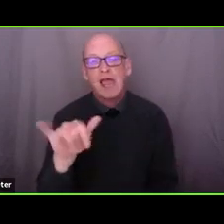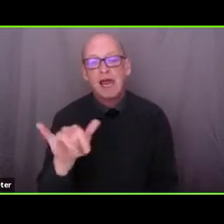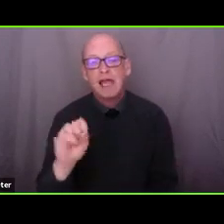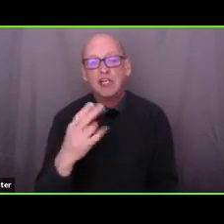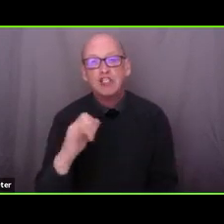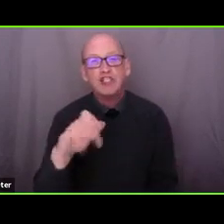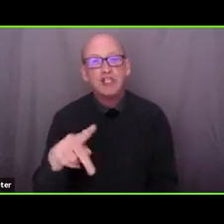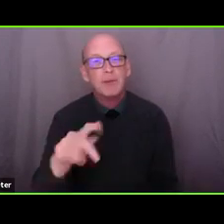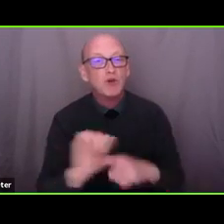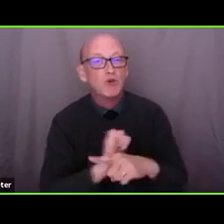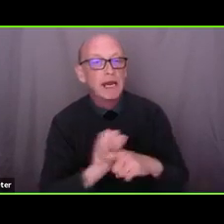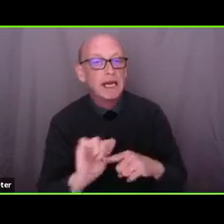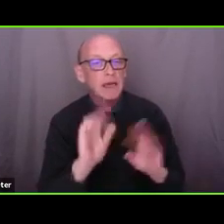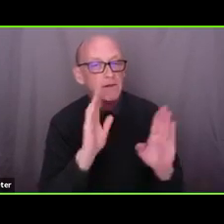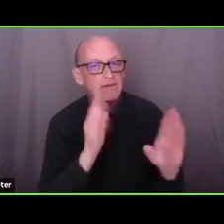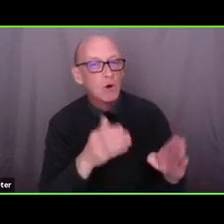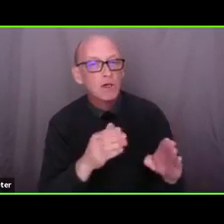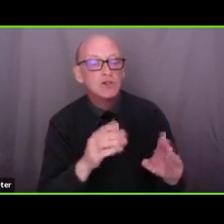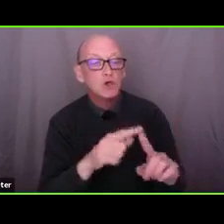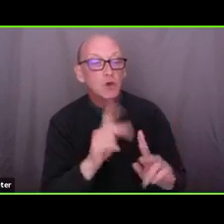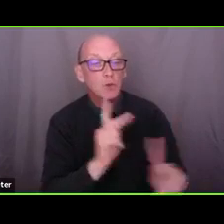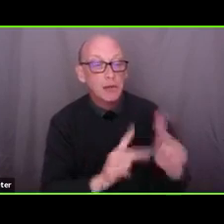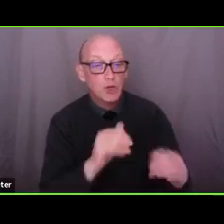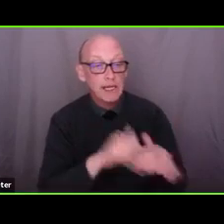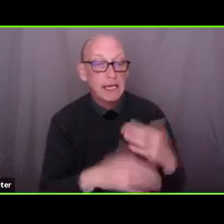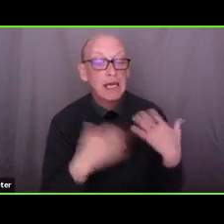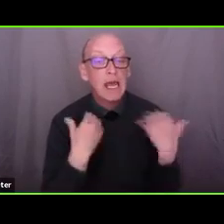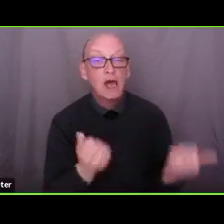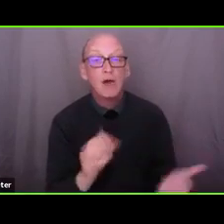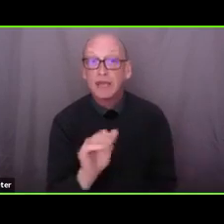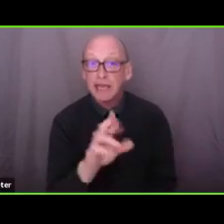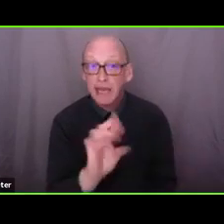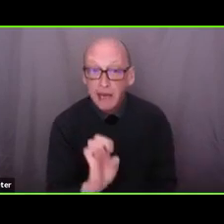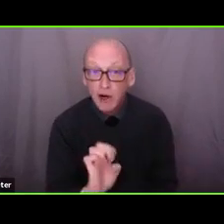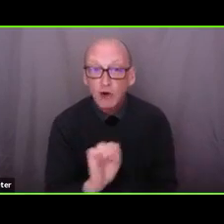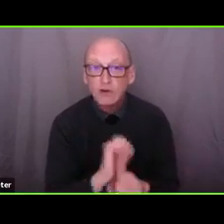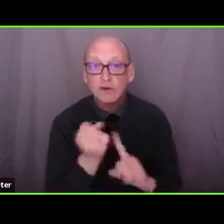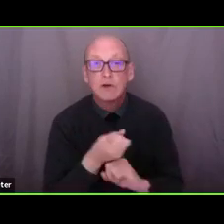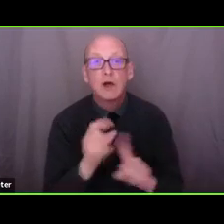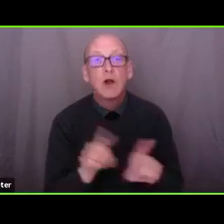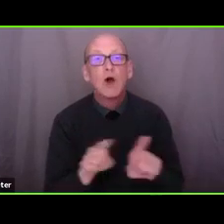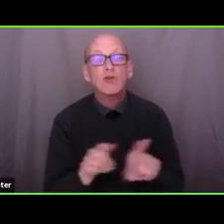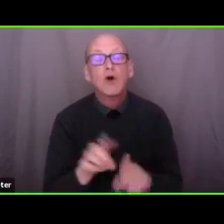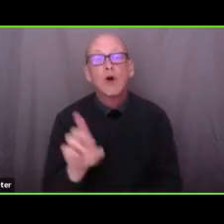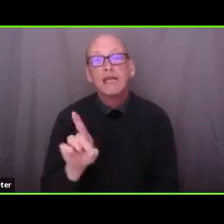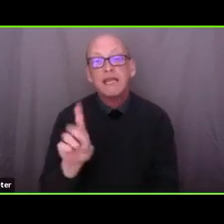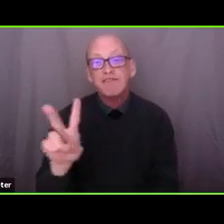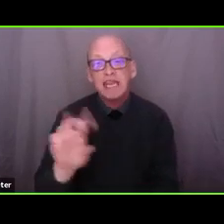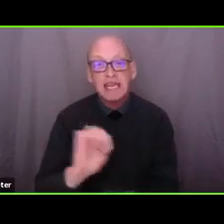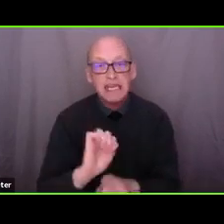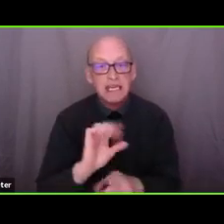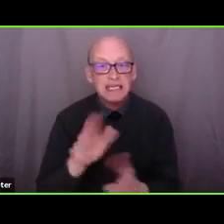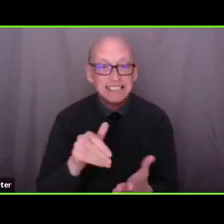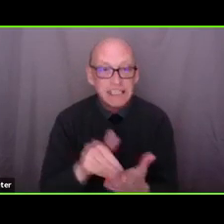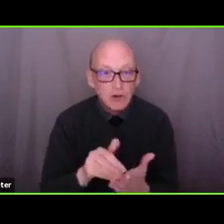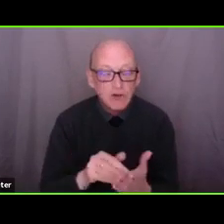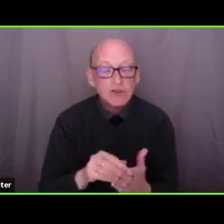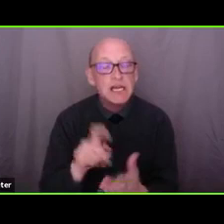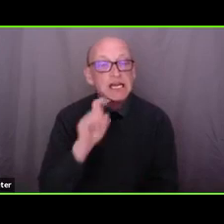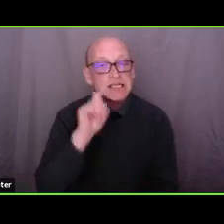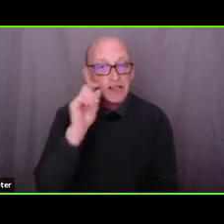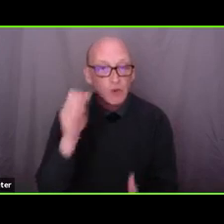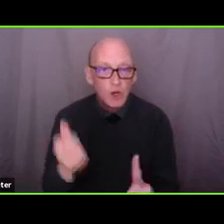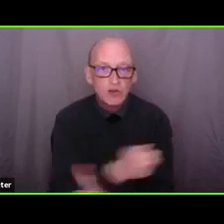is geared to folks in healthcare and situations, and also domestic violence centers and sexual assault centers, that